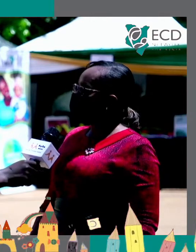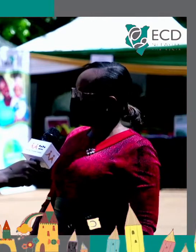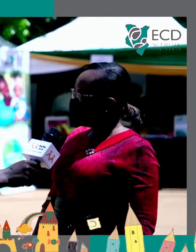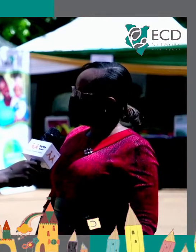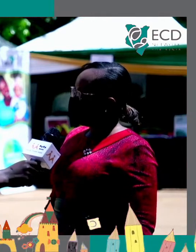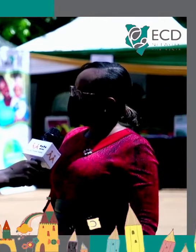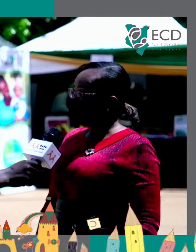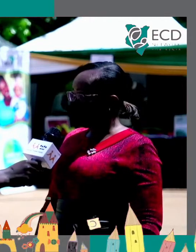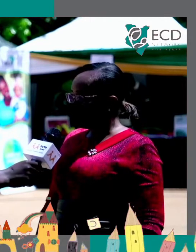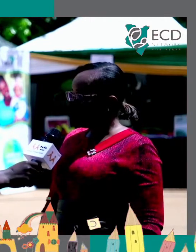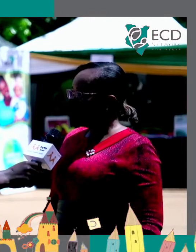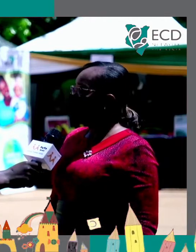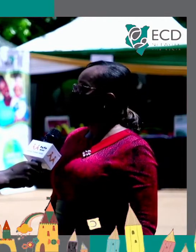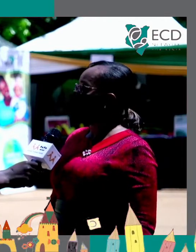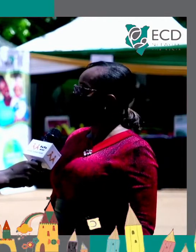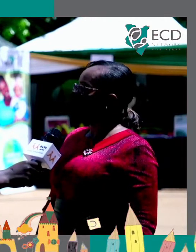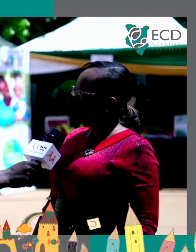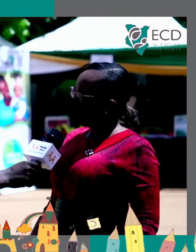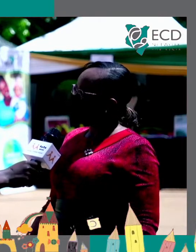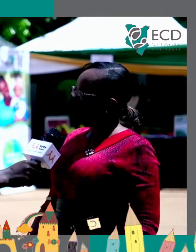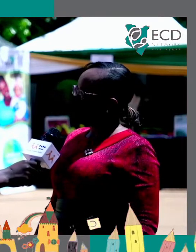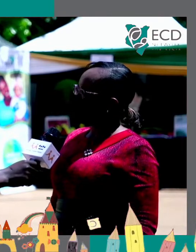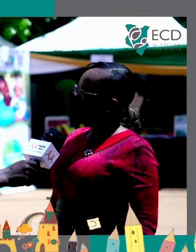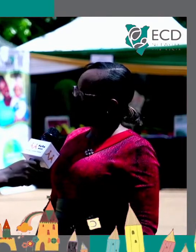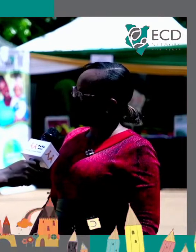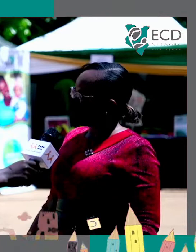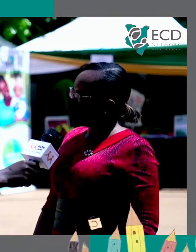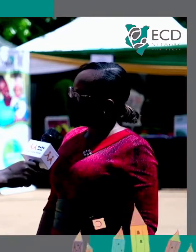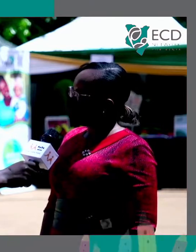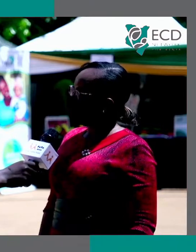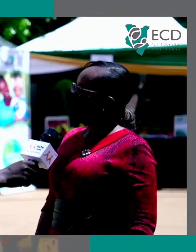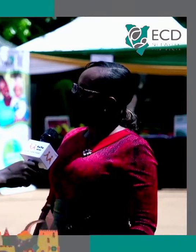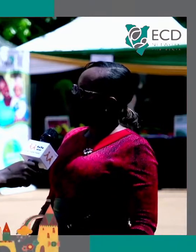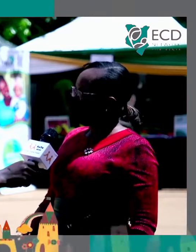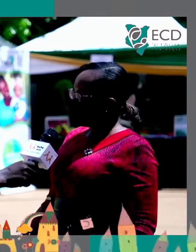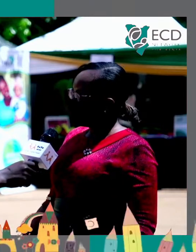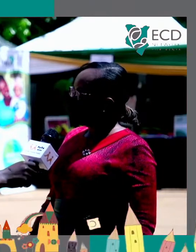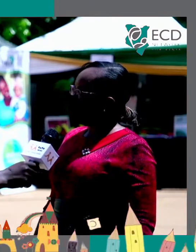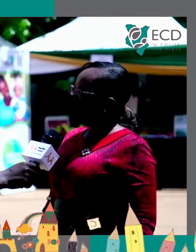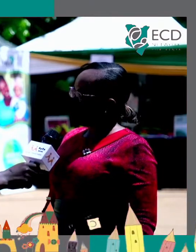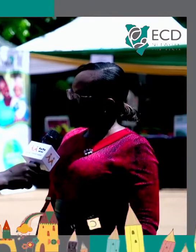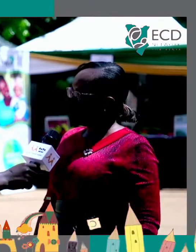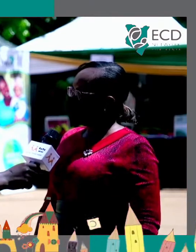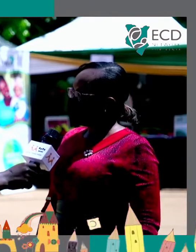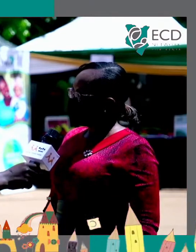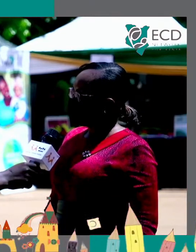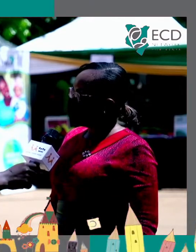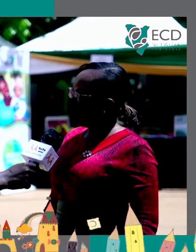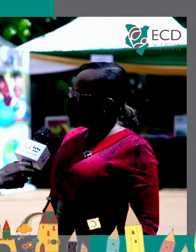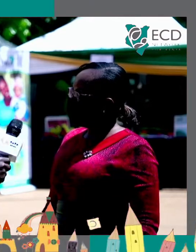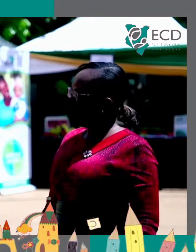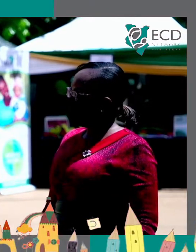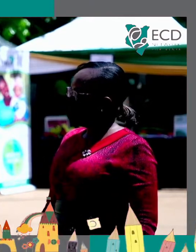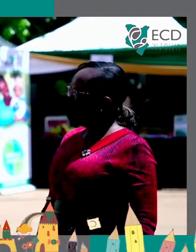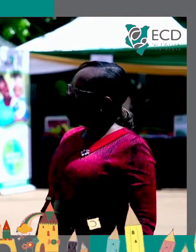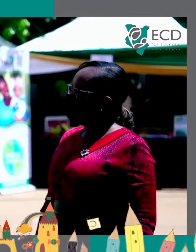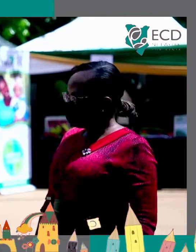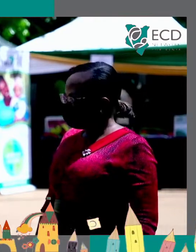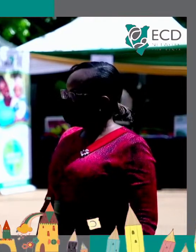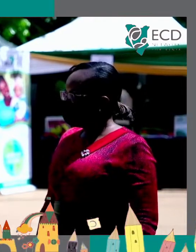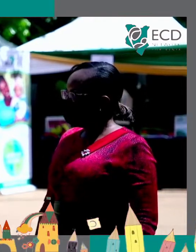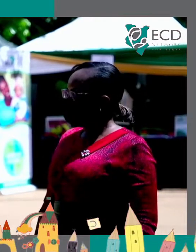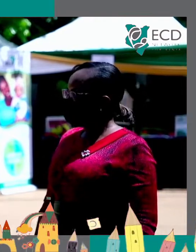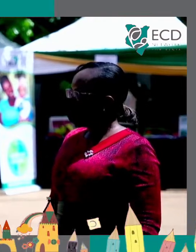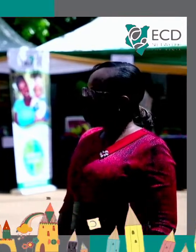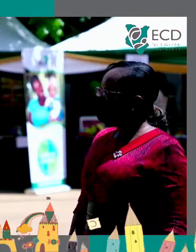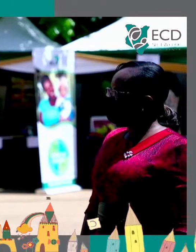future plan for us as a country to include children in our vaccination schedule for COVID-19. All right, thank you very